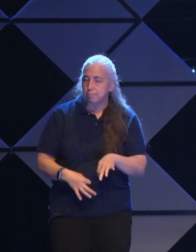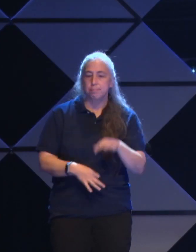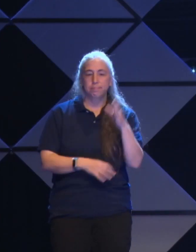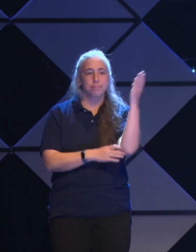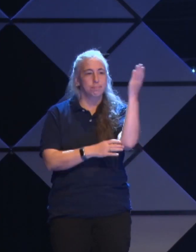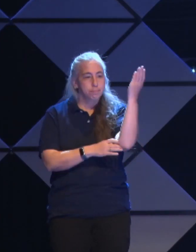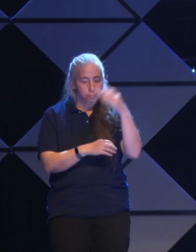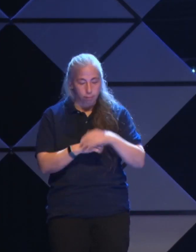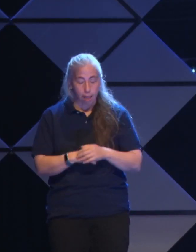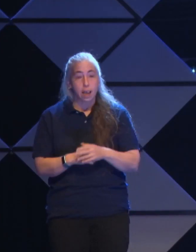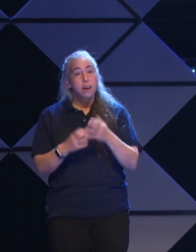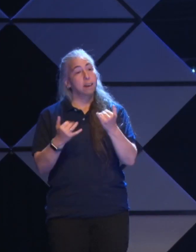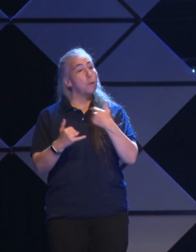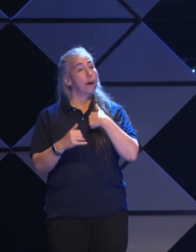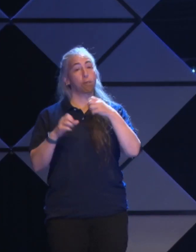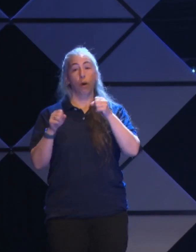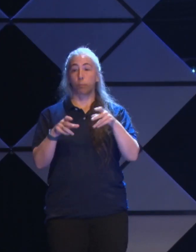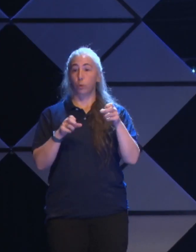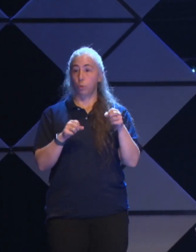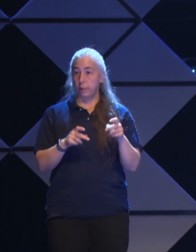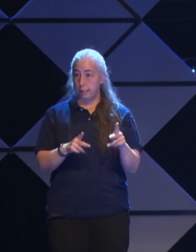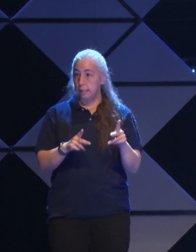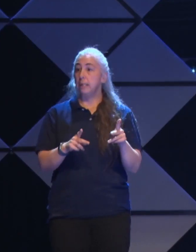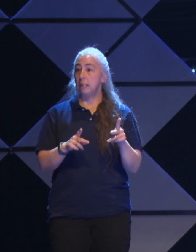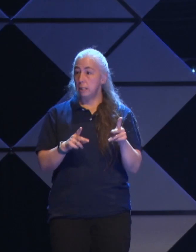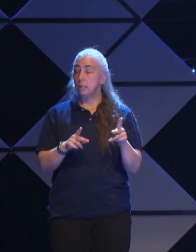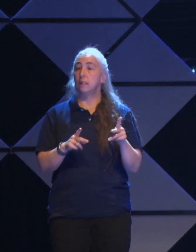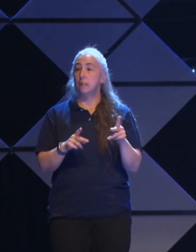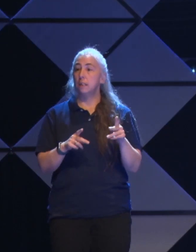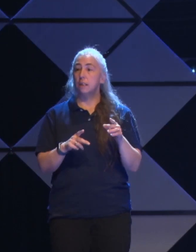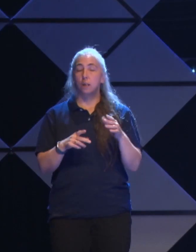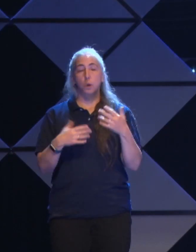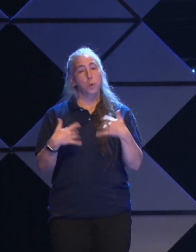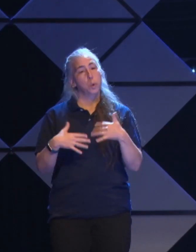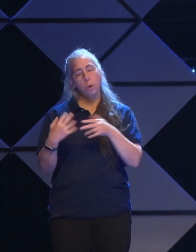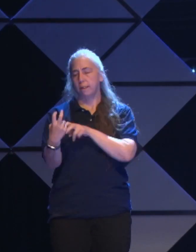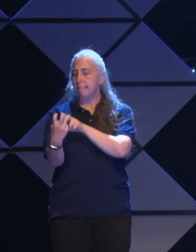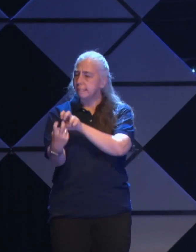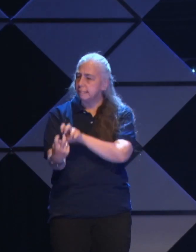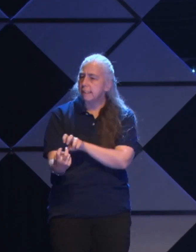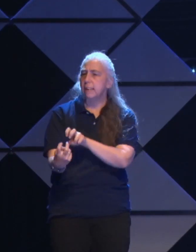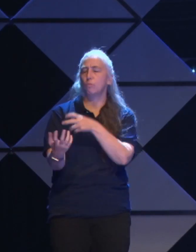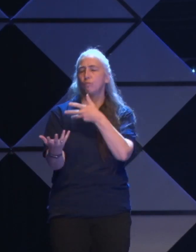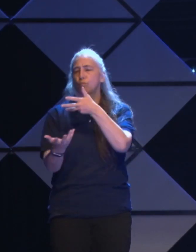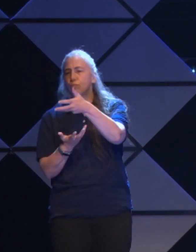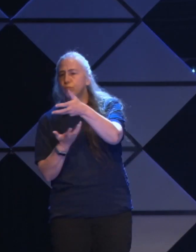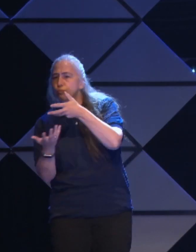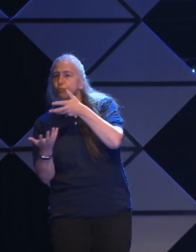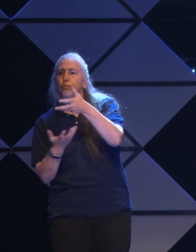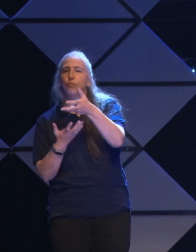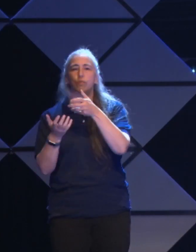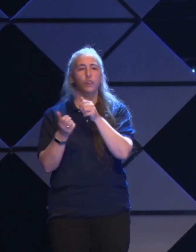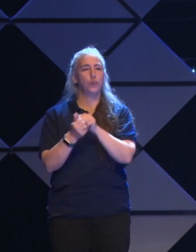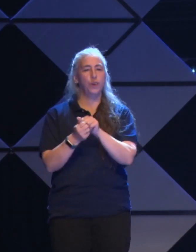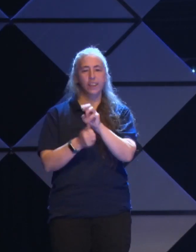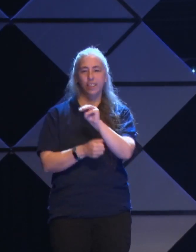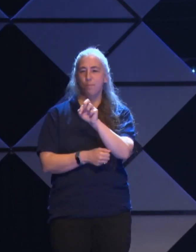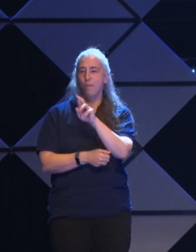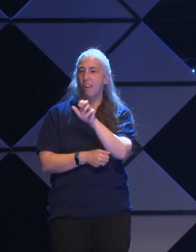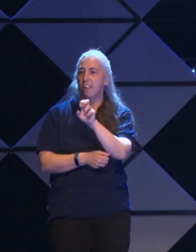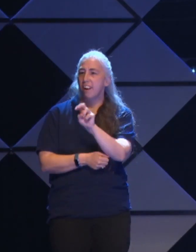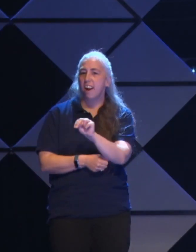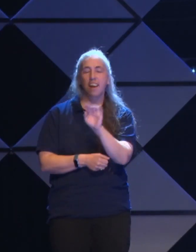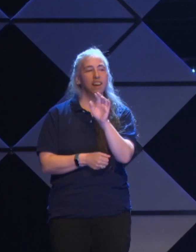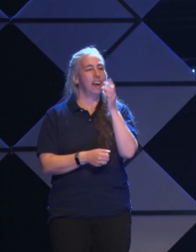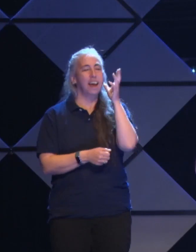evenings to engage in long conversation with Marian and hear about his vision and his heart and his